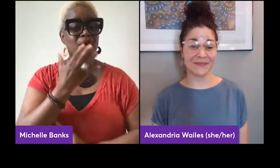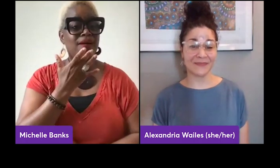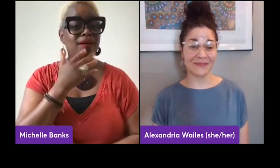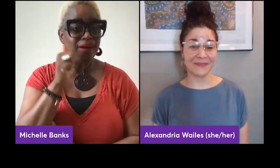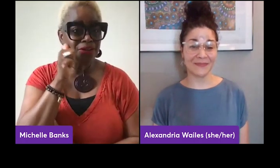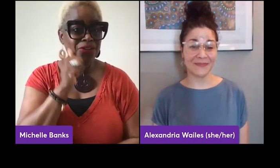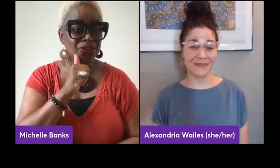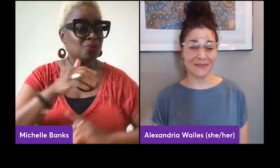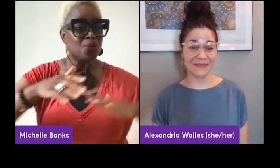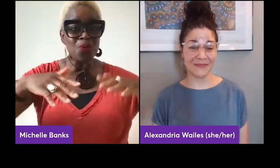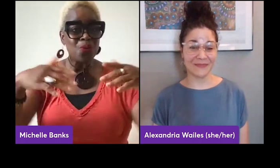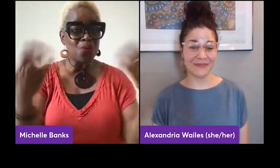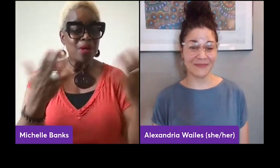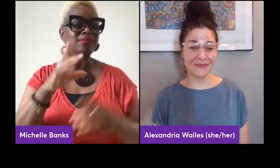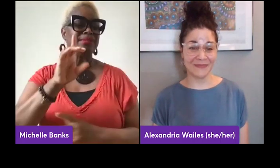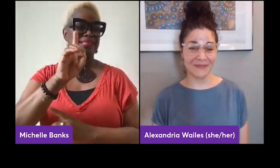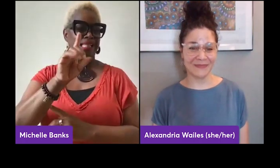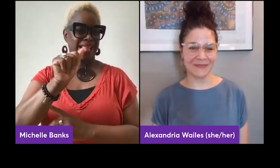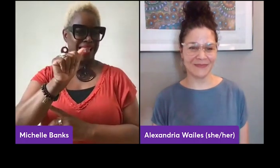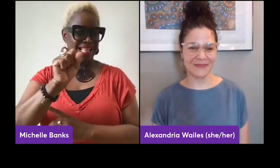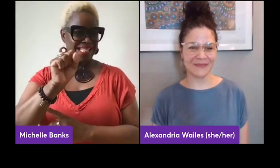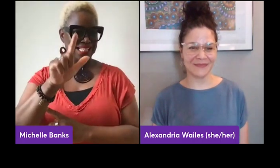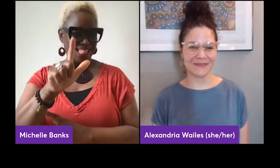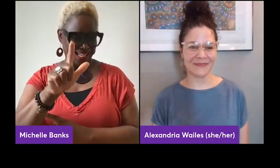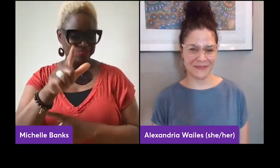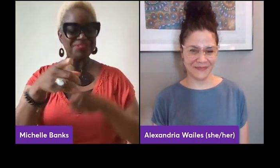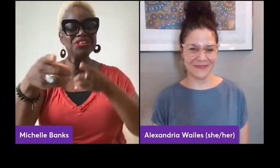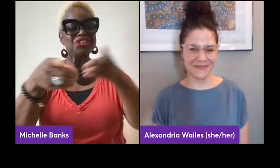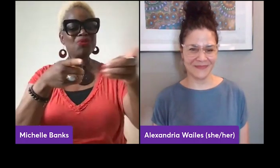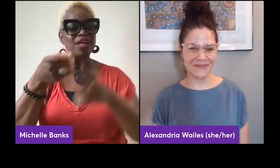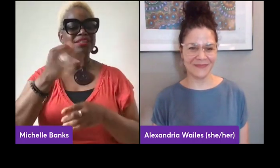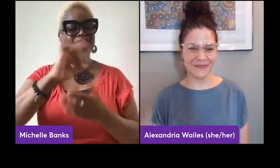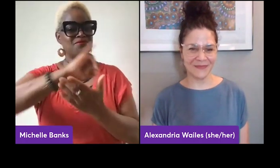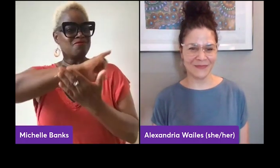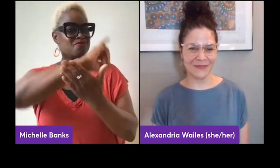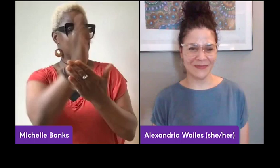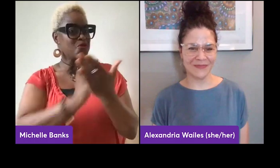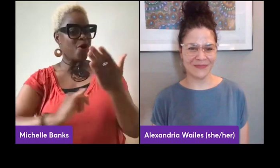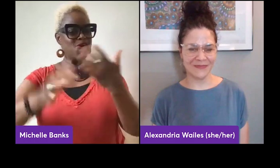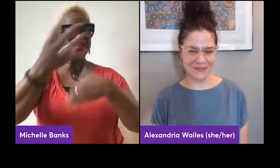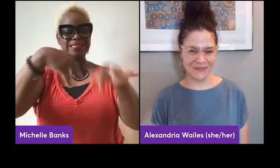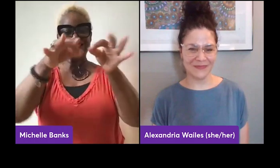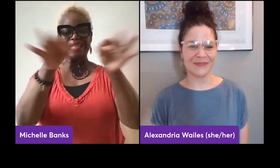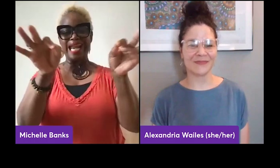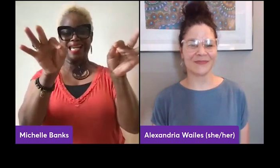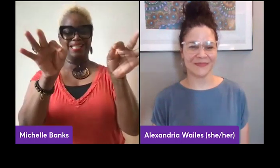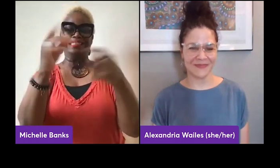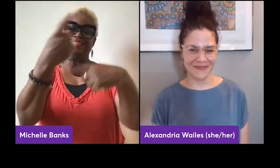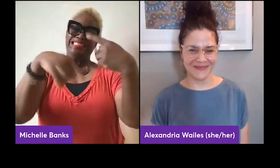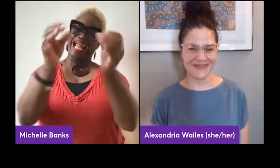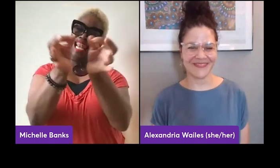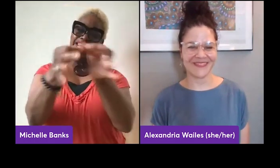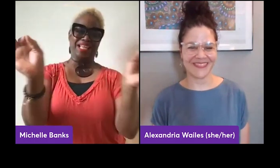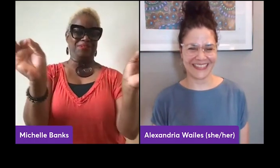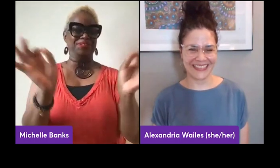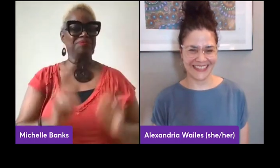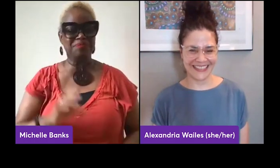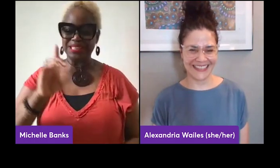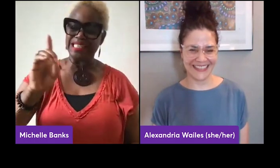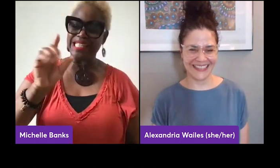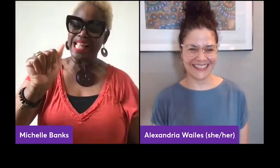My role in For Colored Girls is the DASL, the Director of Artistic Sign Language.